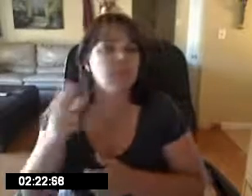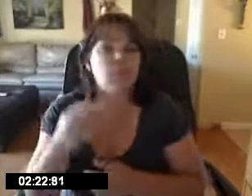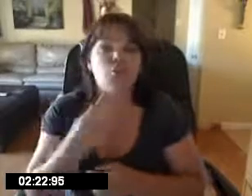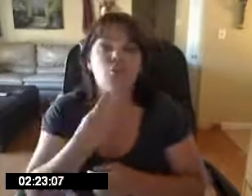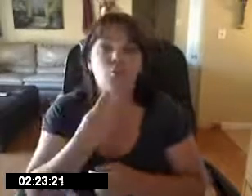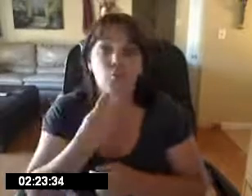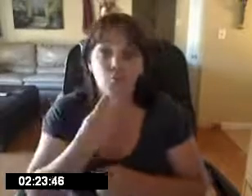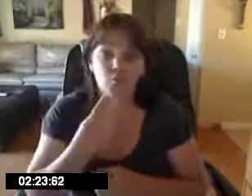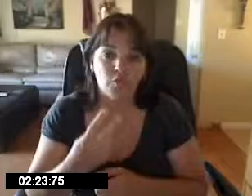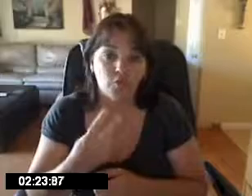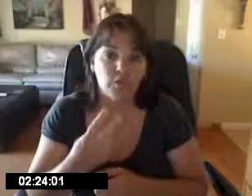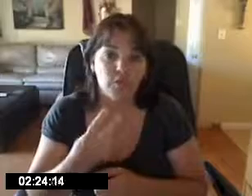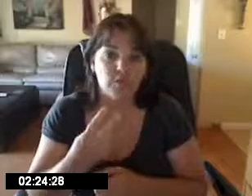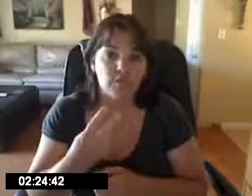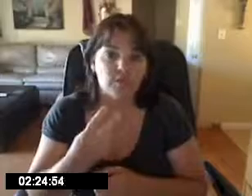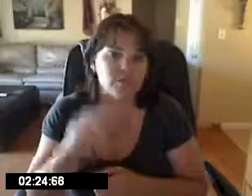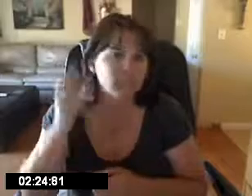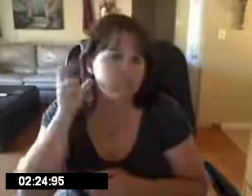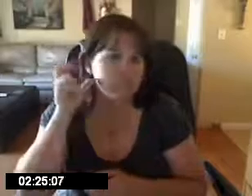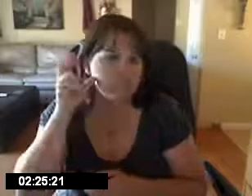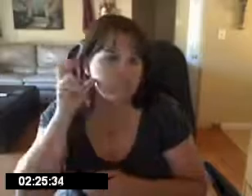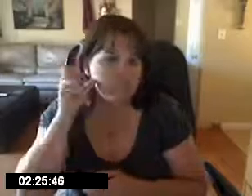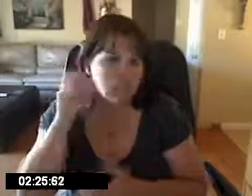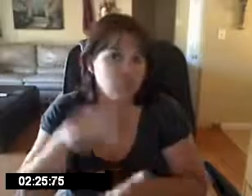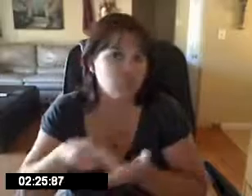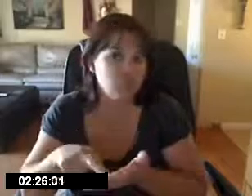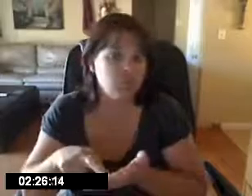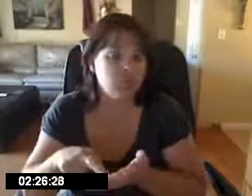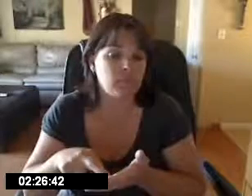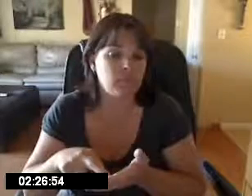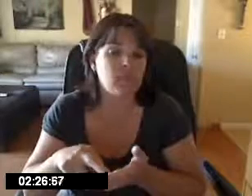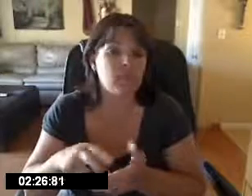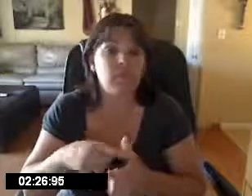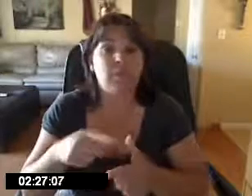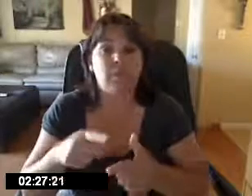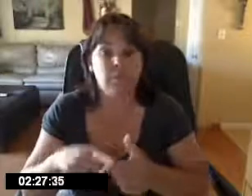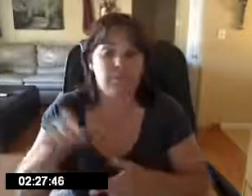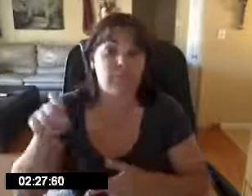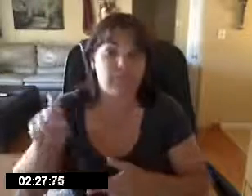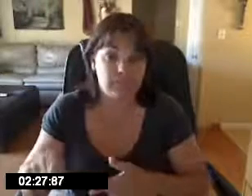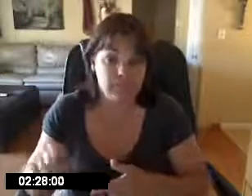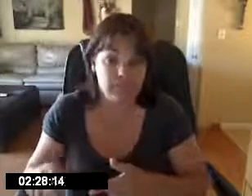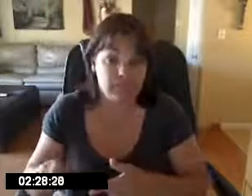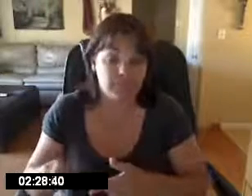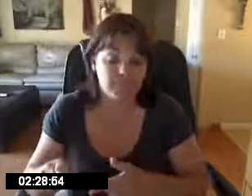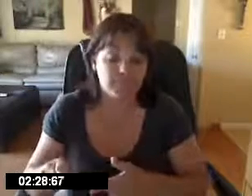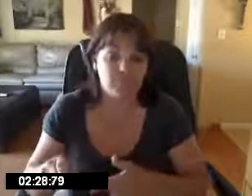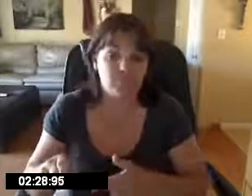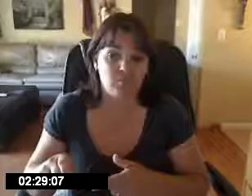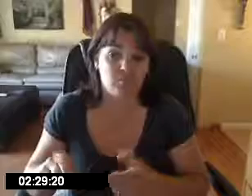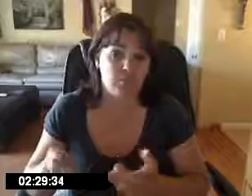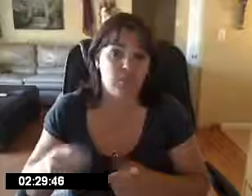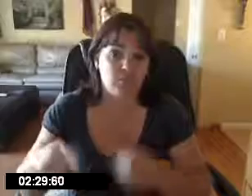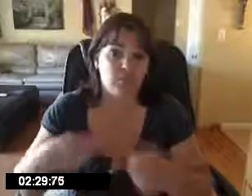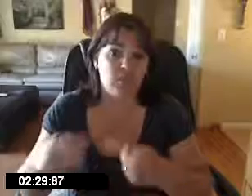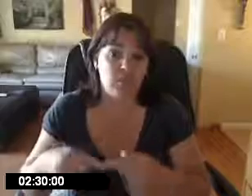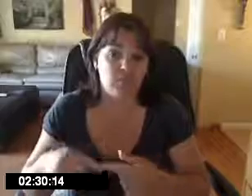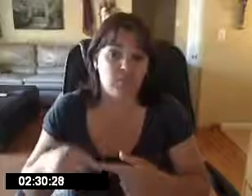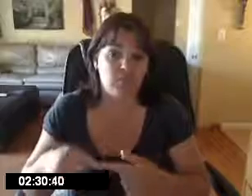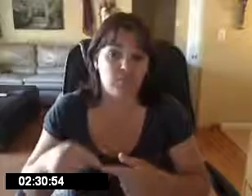the facial expressions to make sure that we're completely understanding not just the words we hear or see, but the intent with